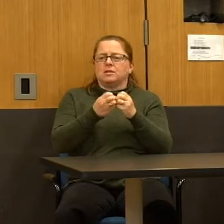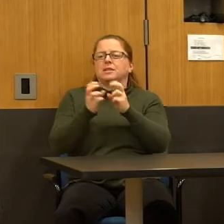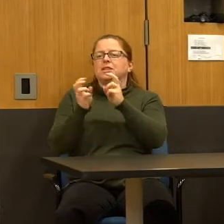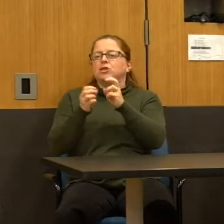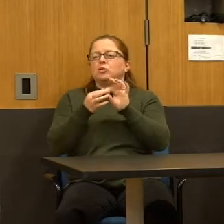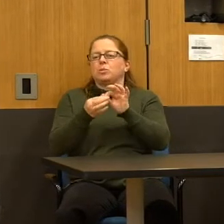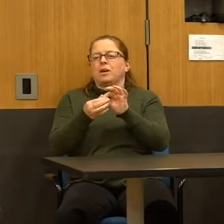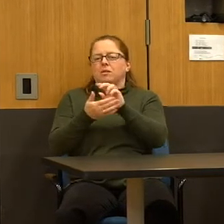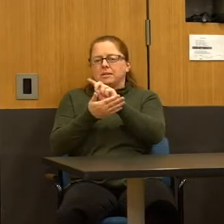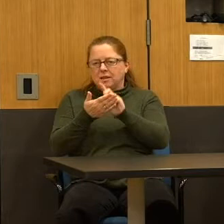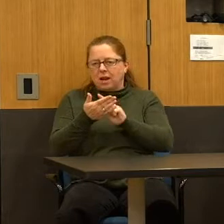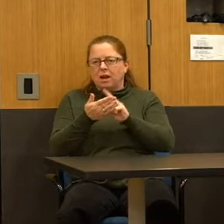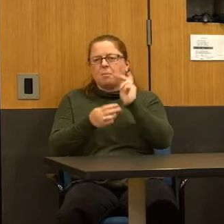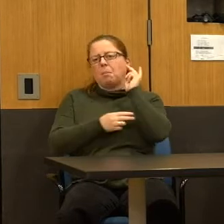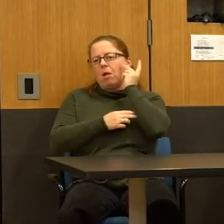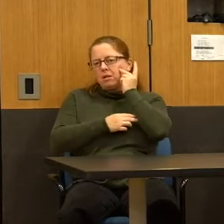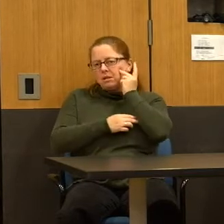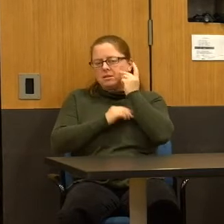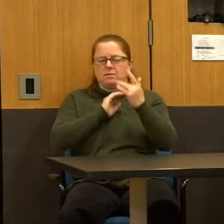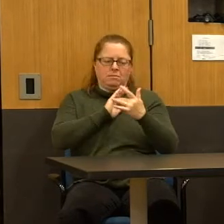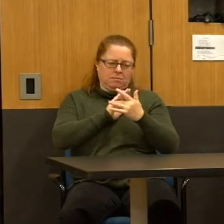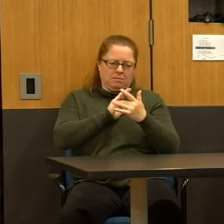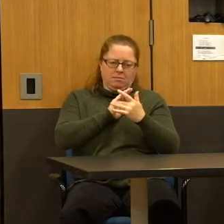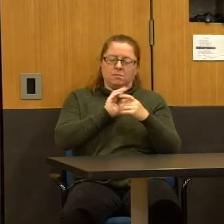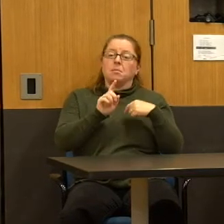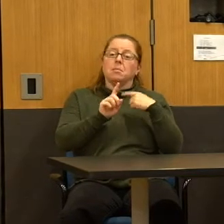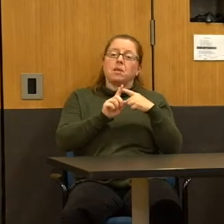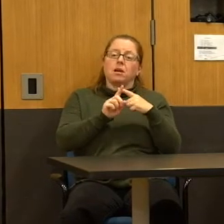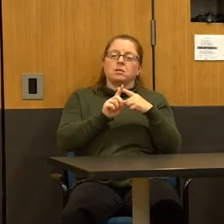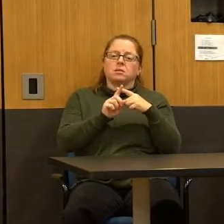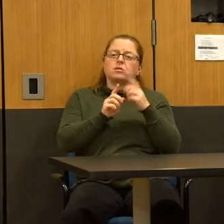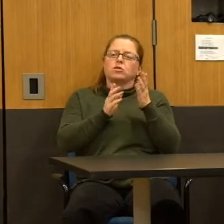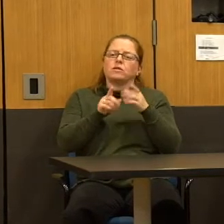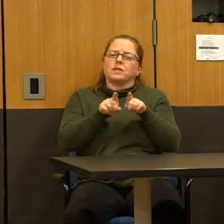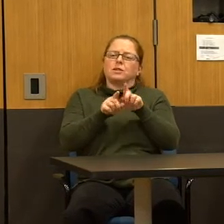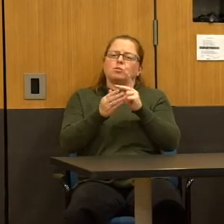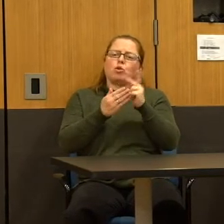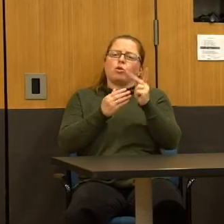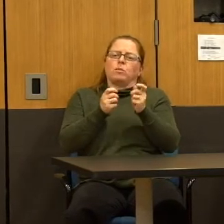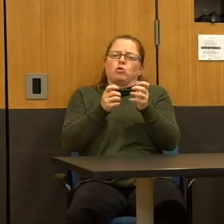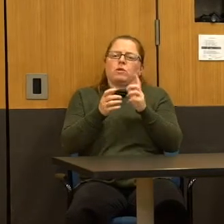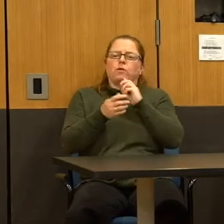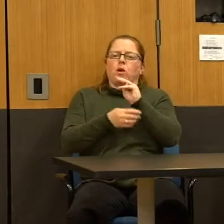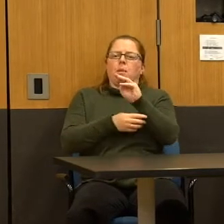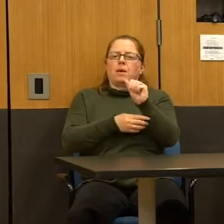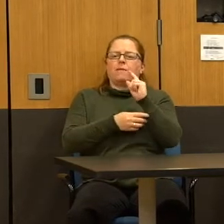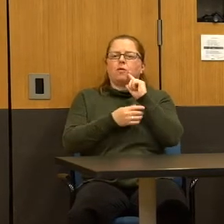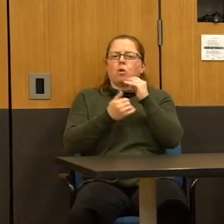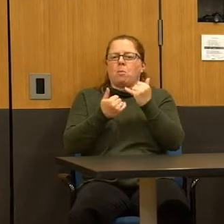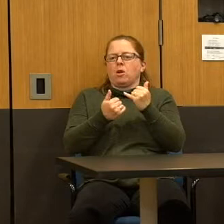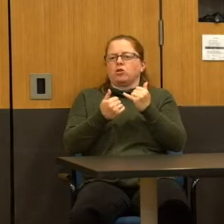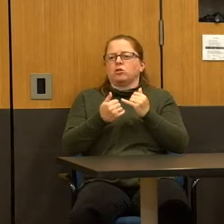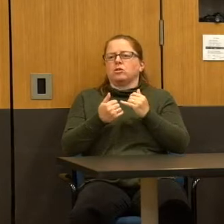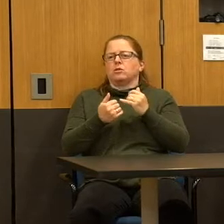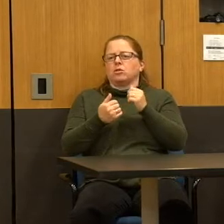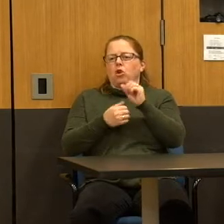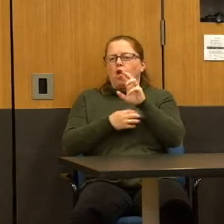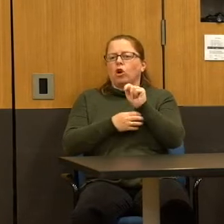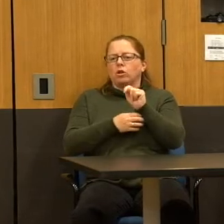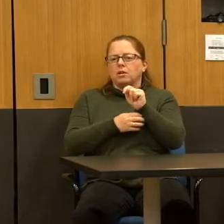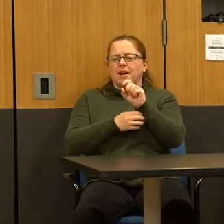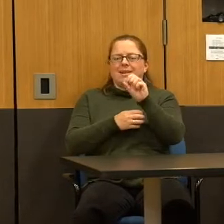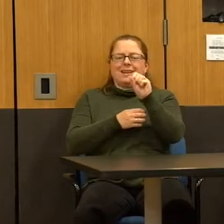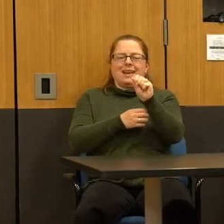politics, technology, and serves as program director of the MA in Modern and Contemporary Art at